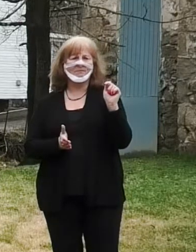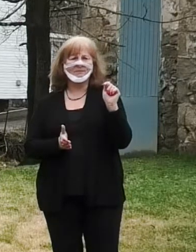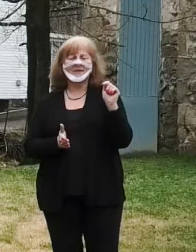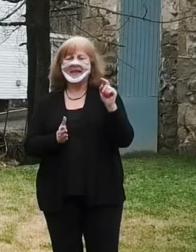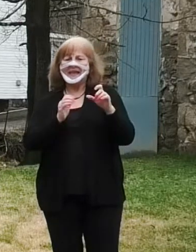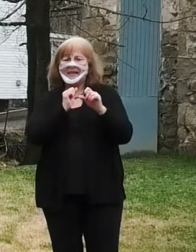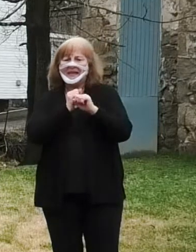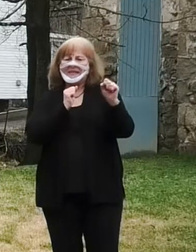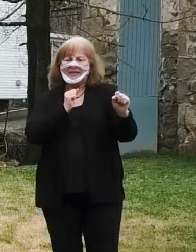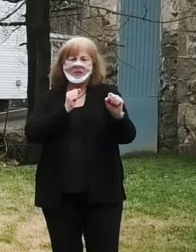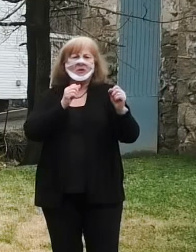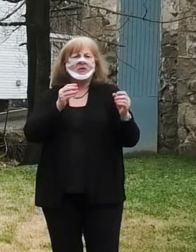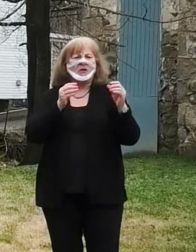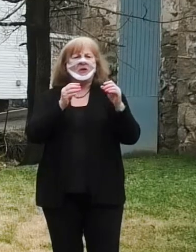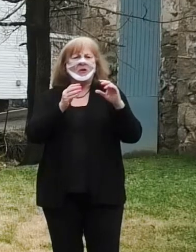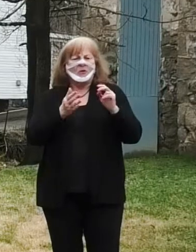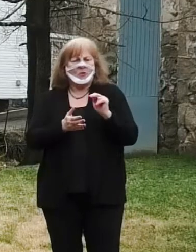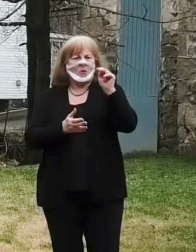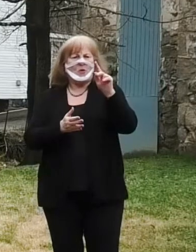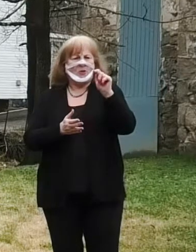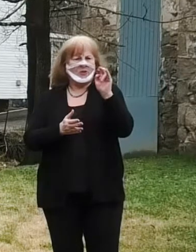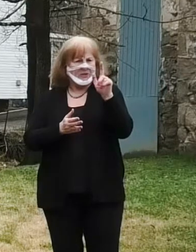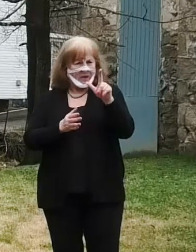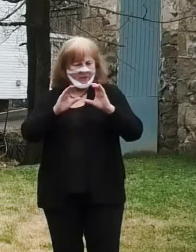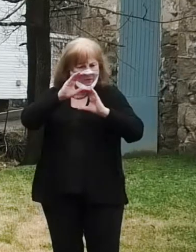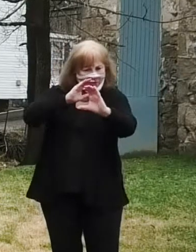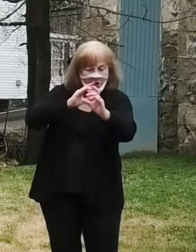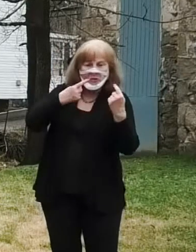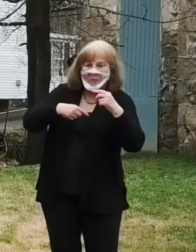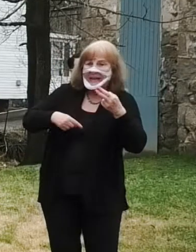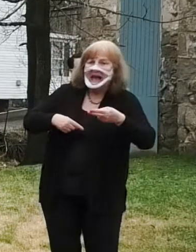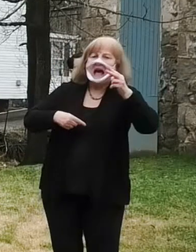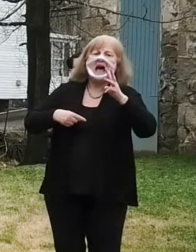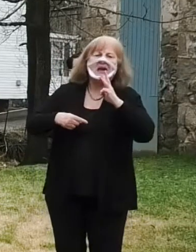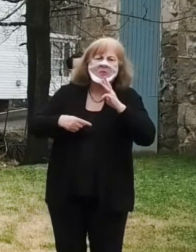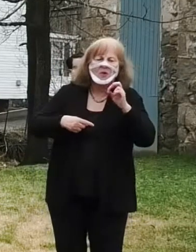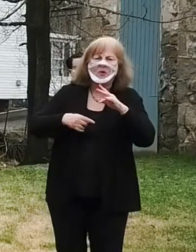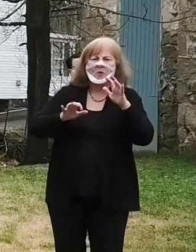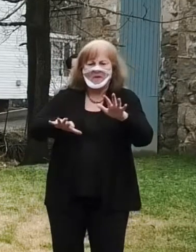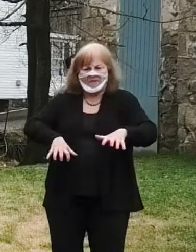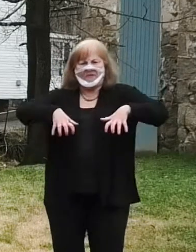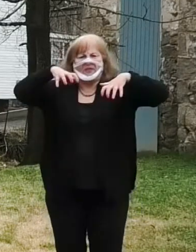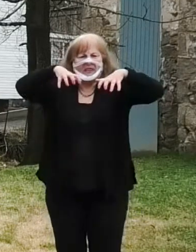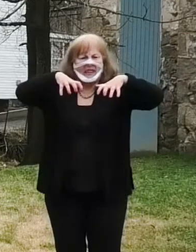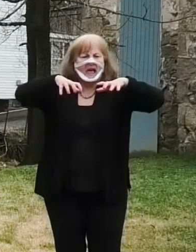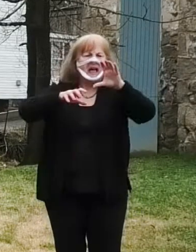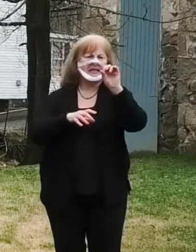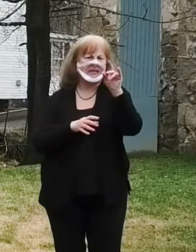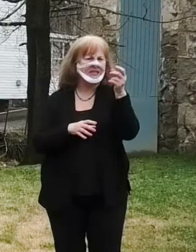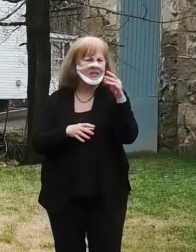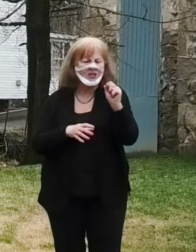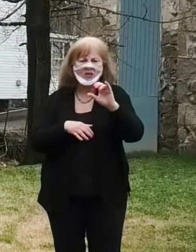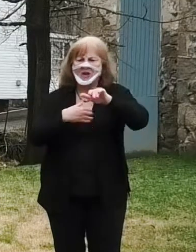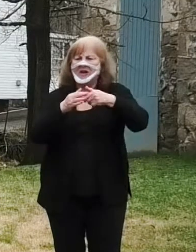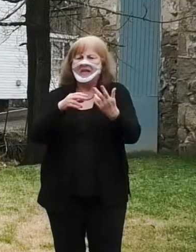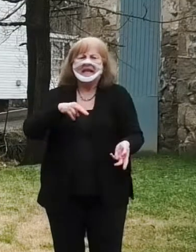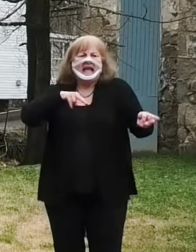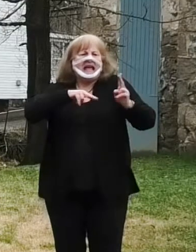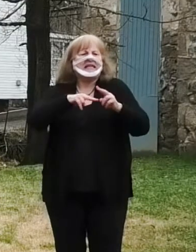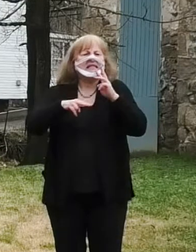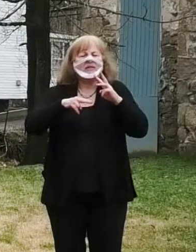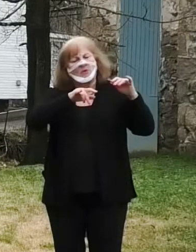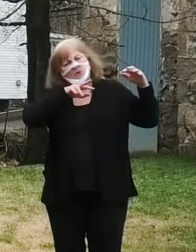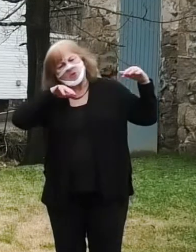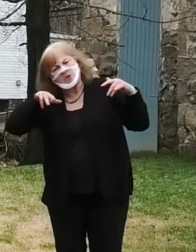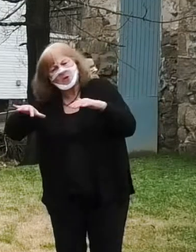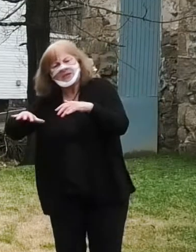The extended North Tunnel is designed so that during high water or flood conditions, all excess water will go into